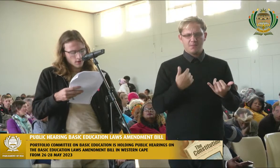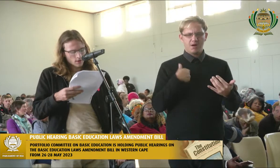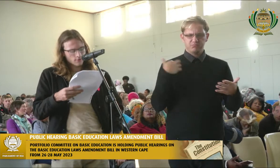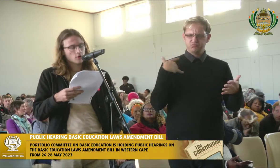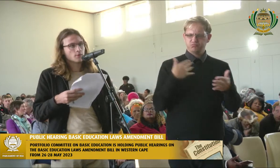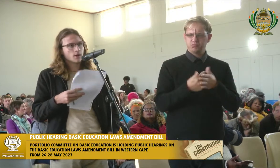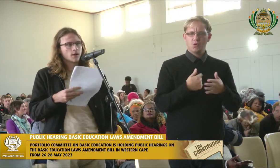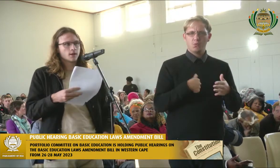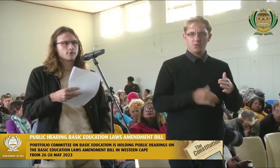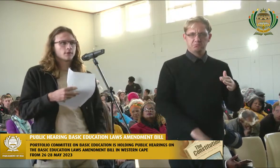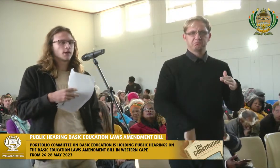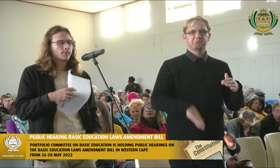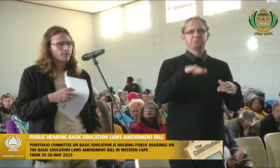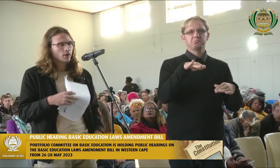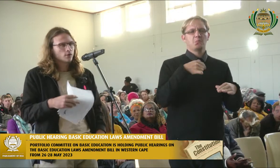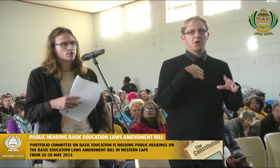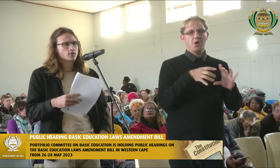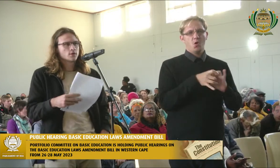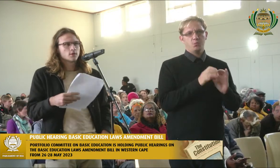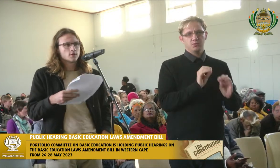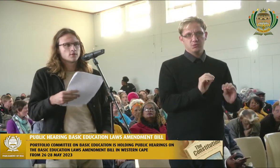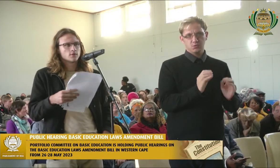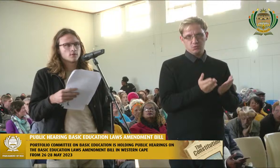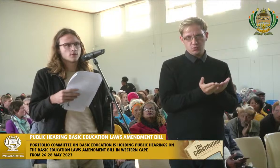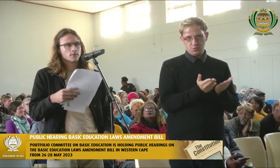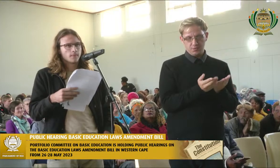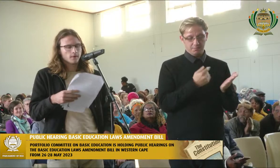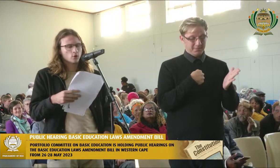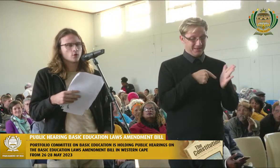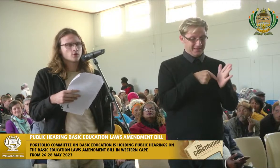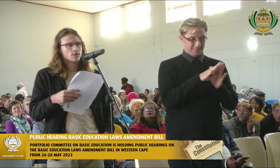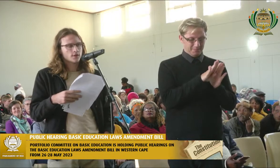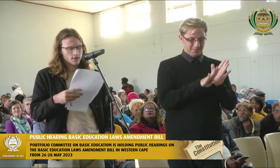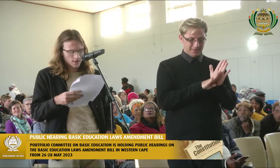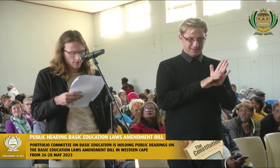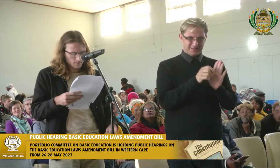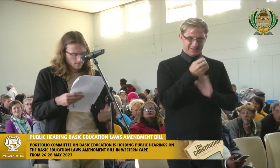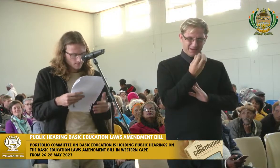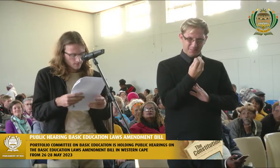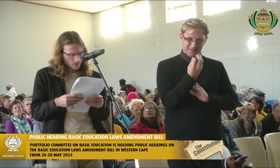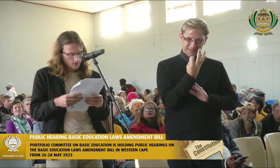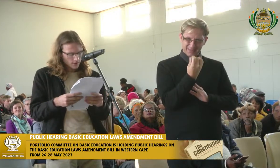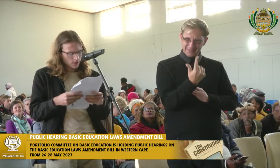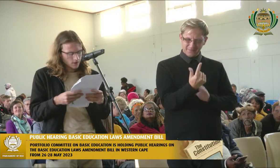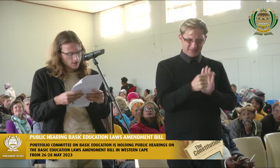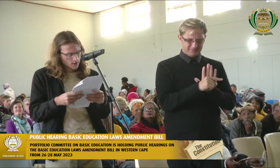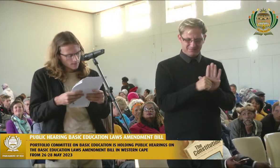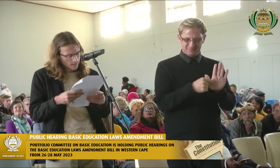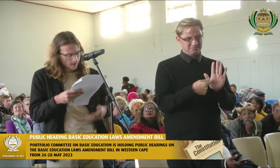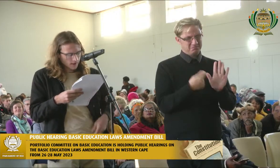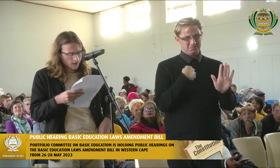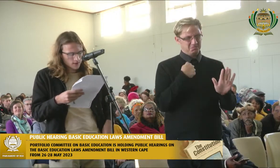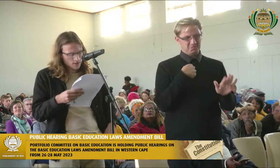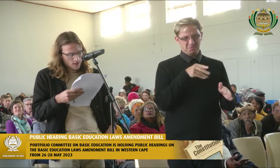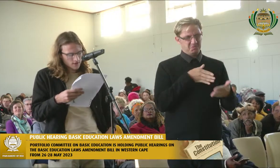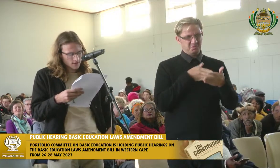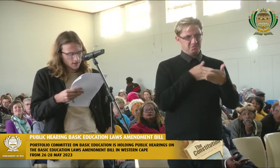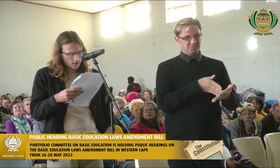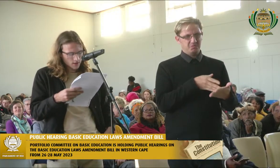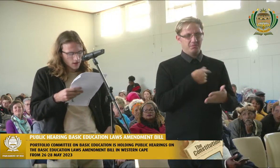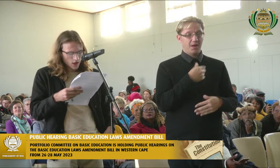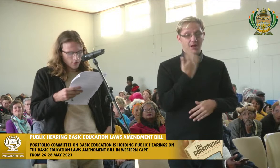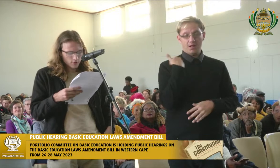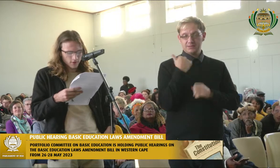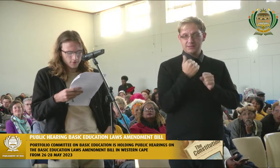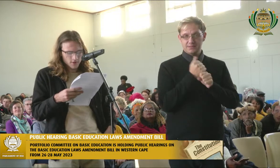homeschooled for all my life, and I'm opposed to Clause 37. Last year, at age